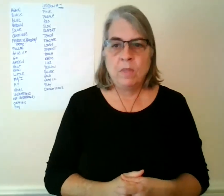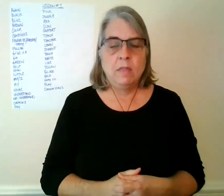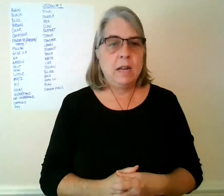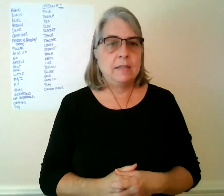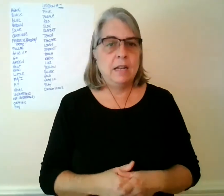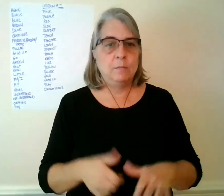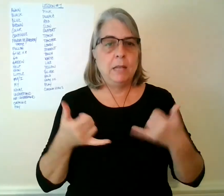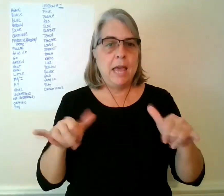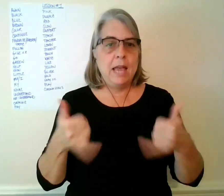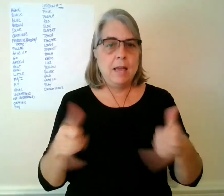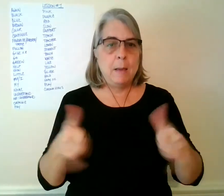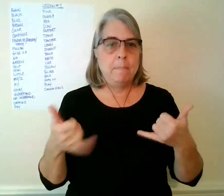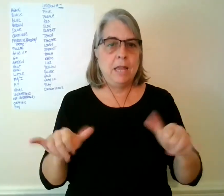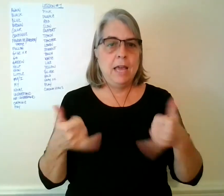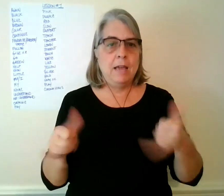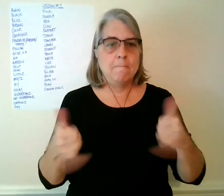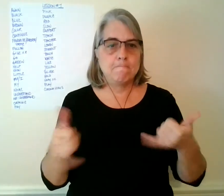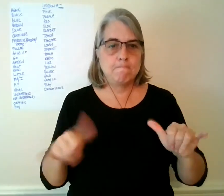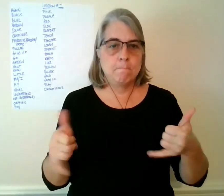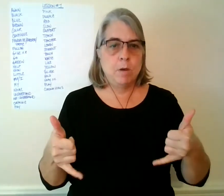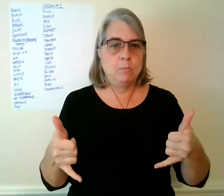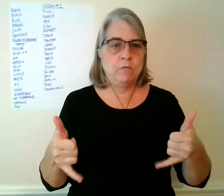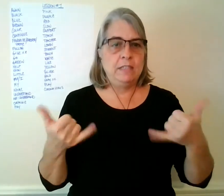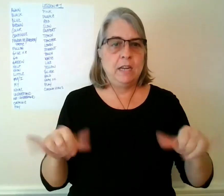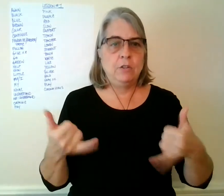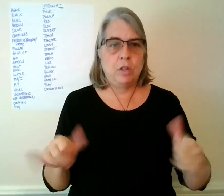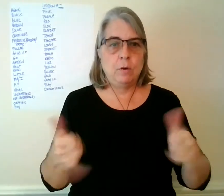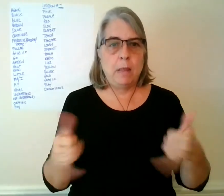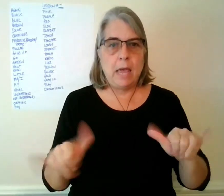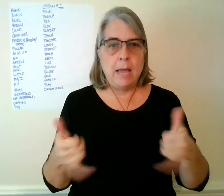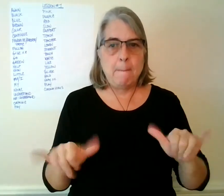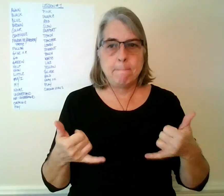The next sign is play, play. Palms are facing each other, play.